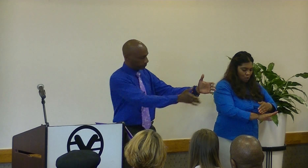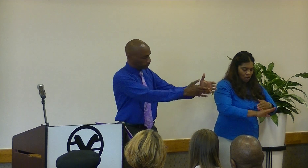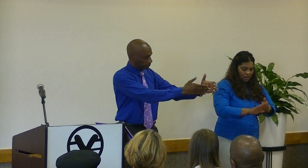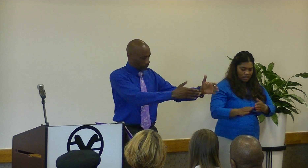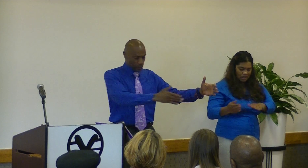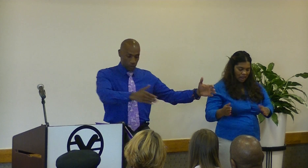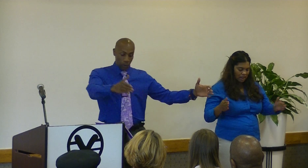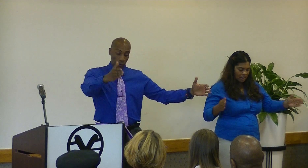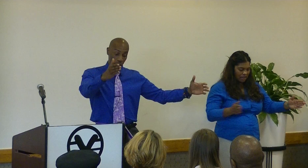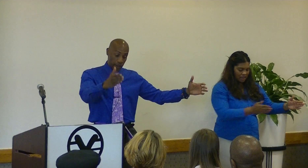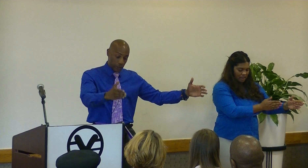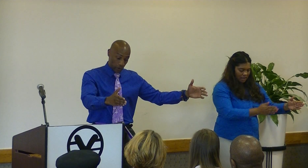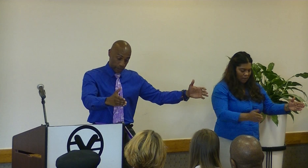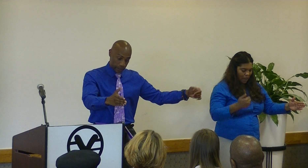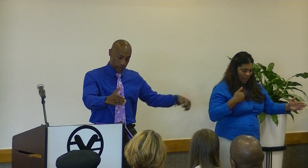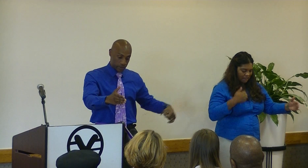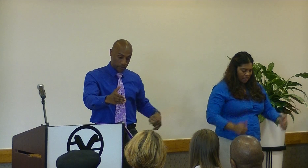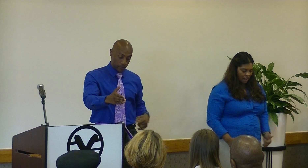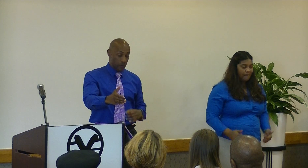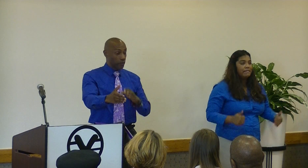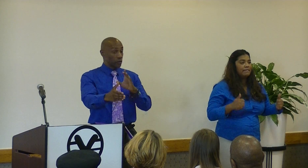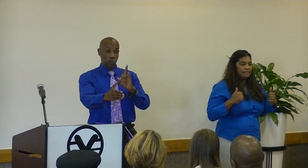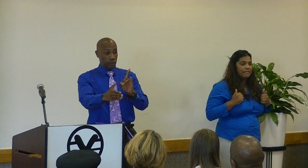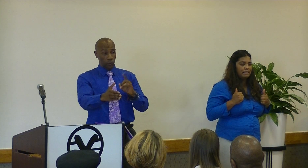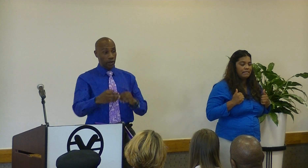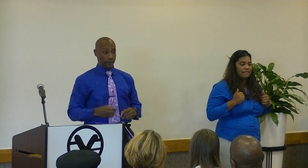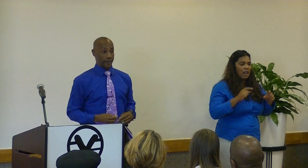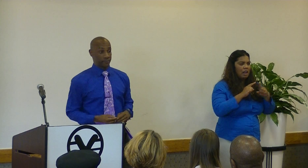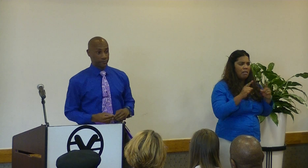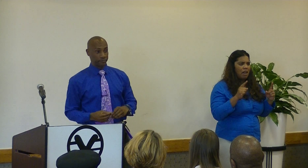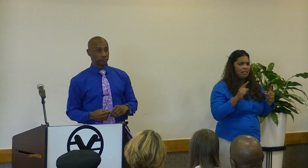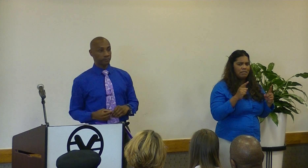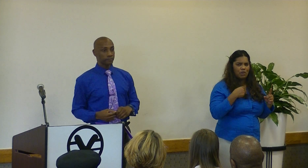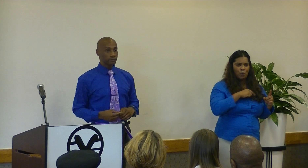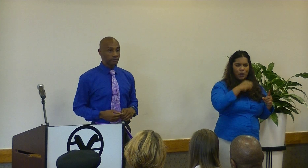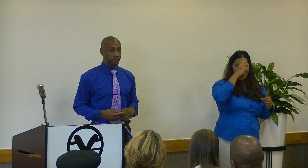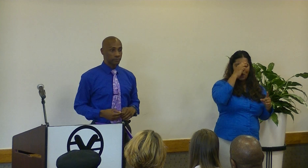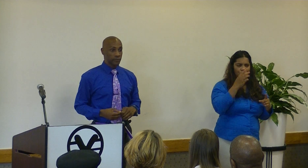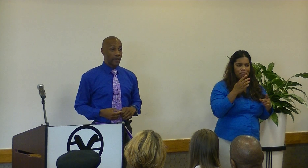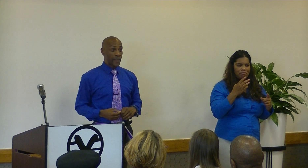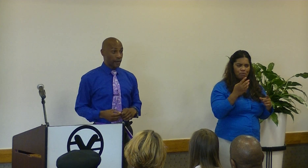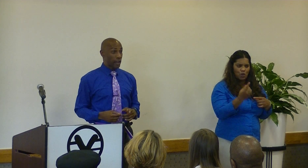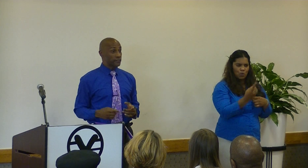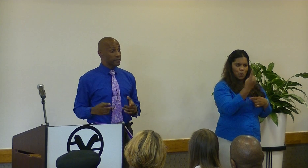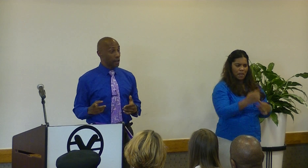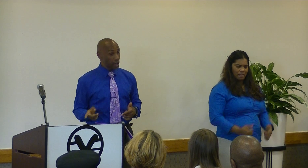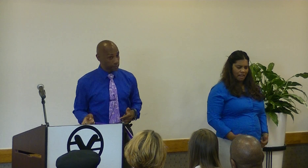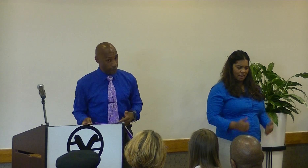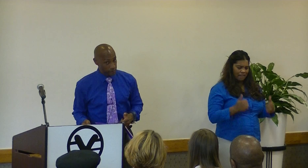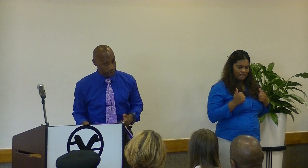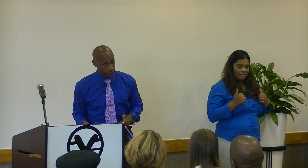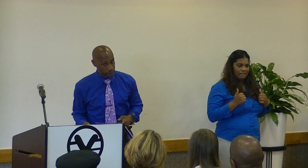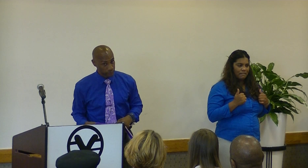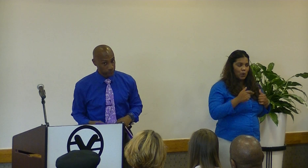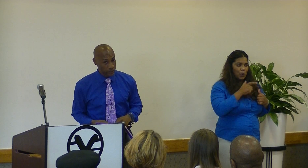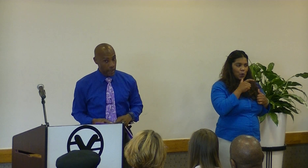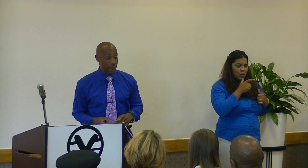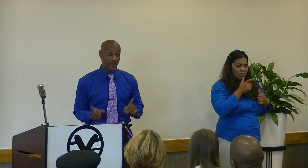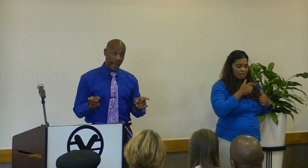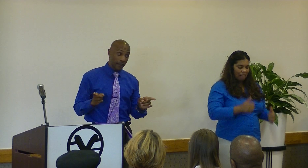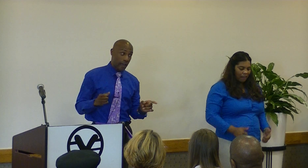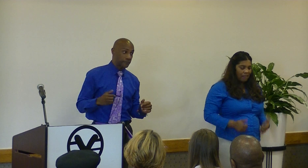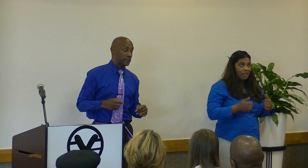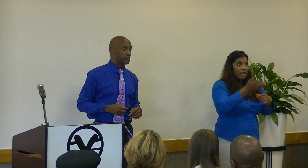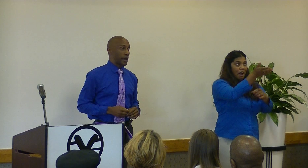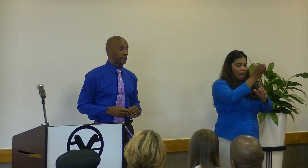life. But what we know is there's only one life. And that life is God's life.